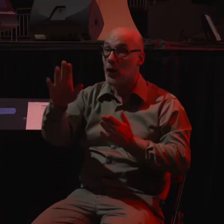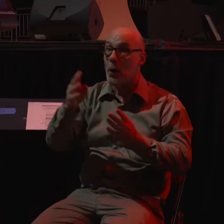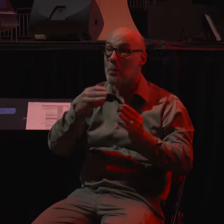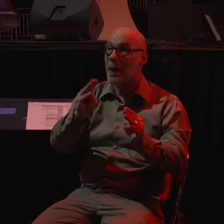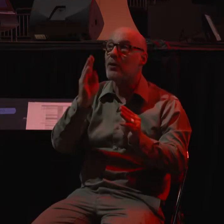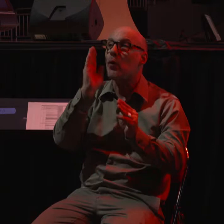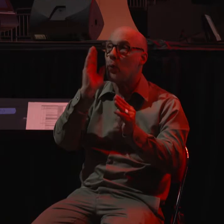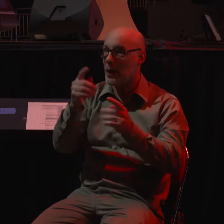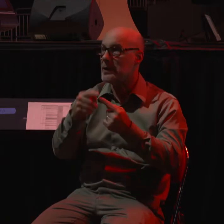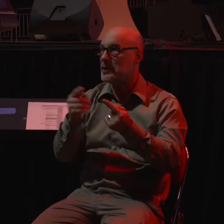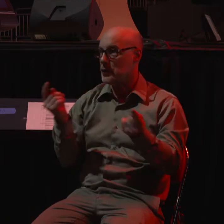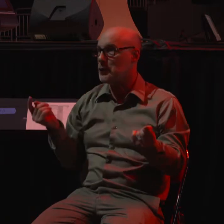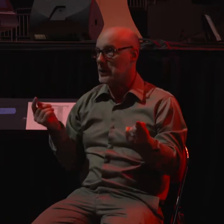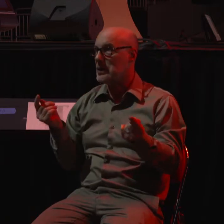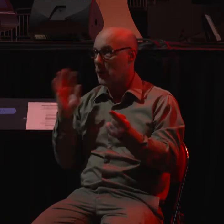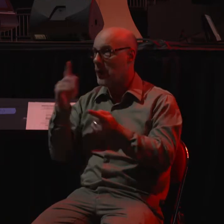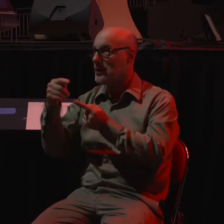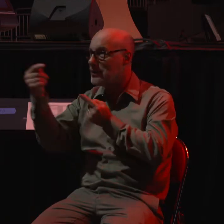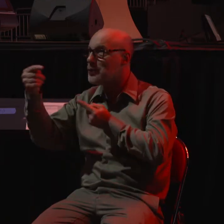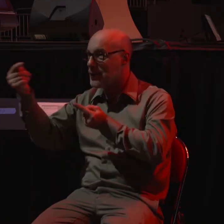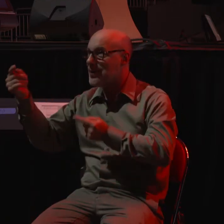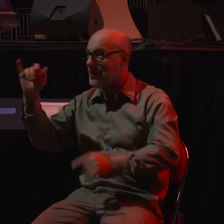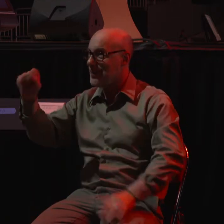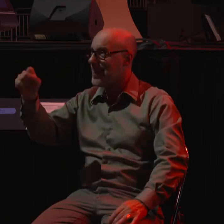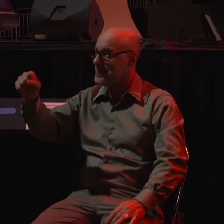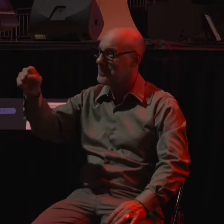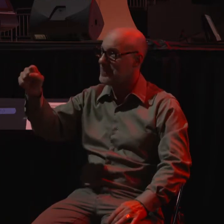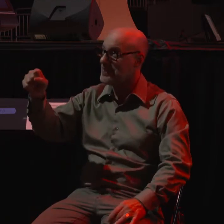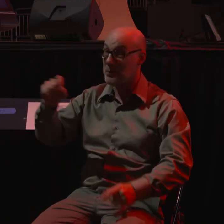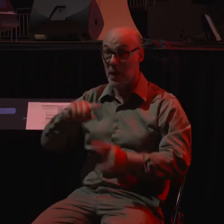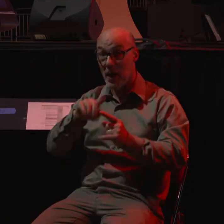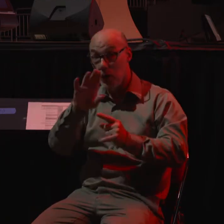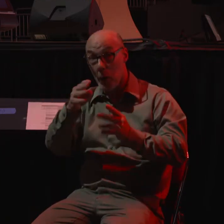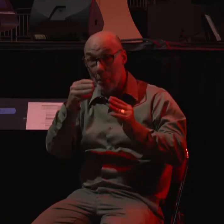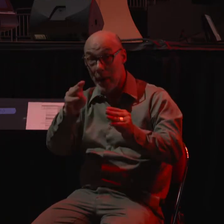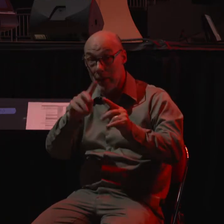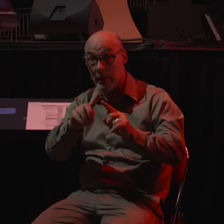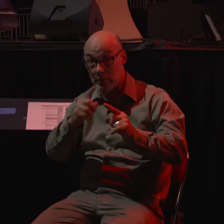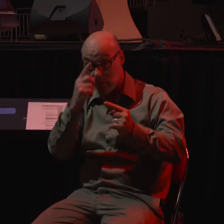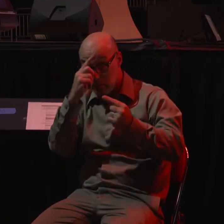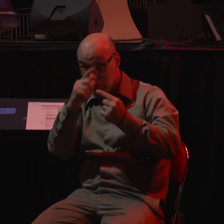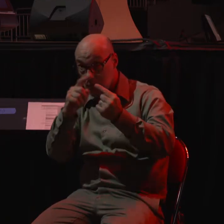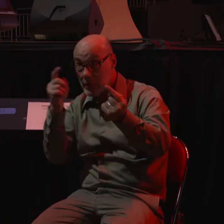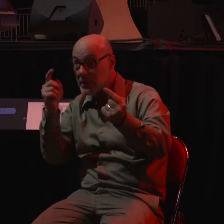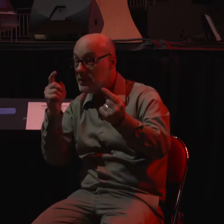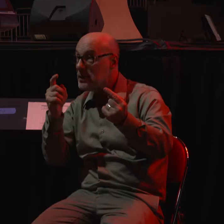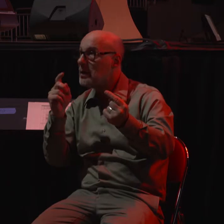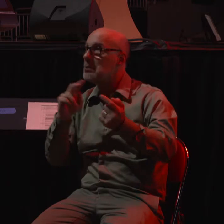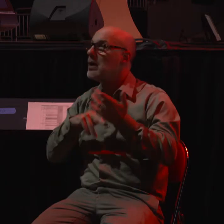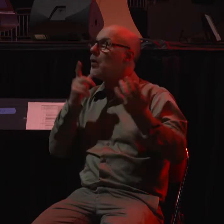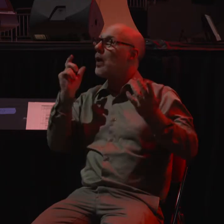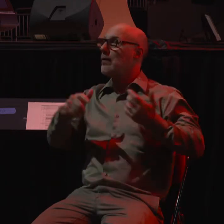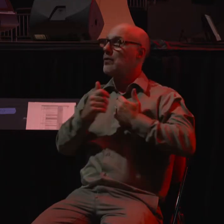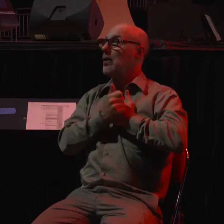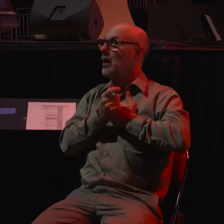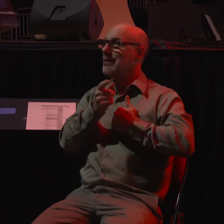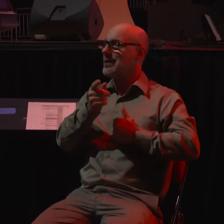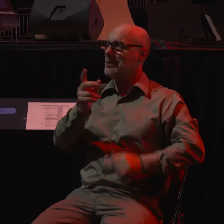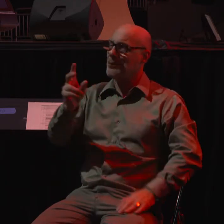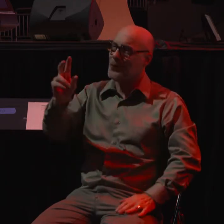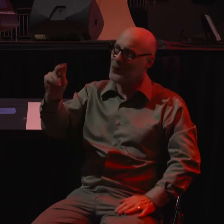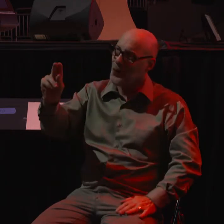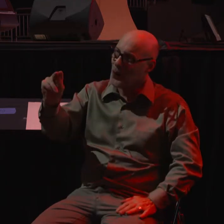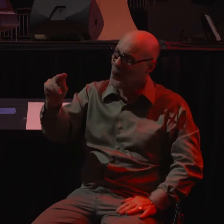should not cause us to draw back from love as brothers, and disagreeing on methods certainly should not cause us